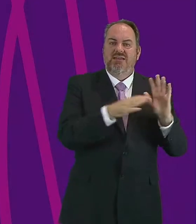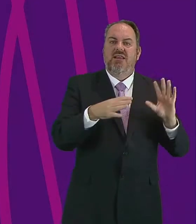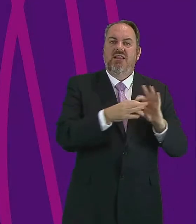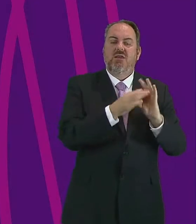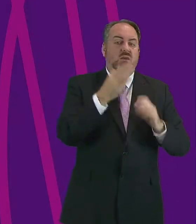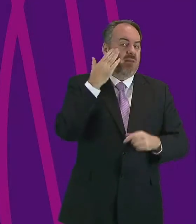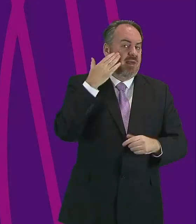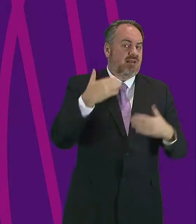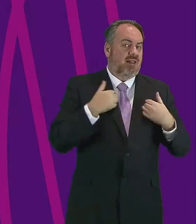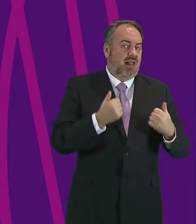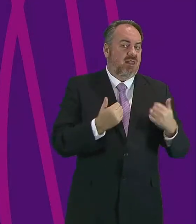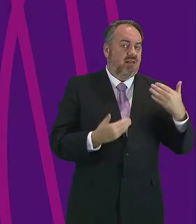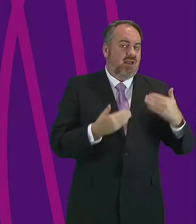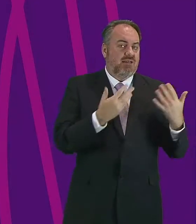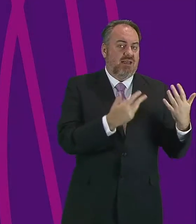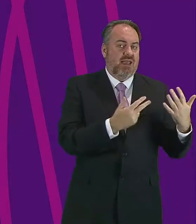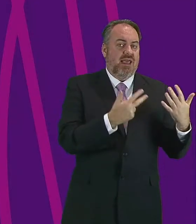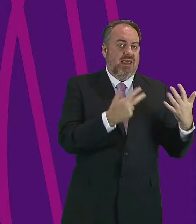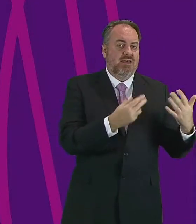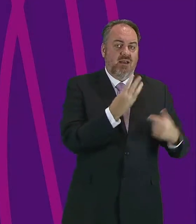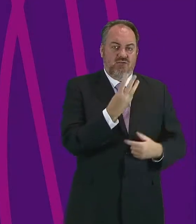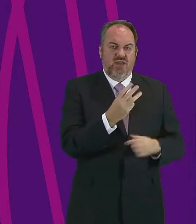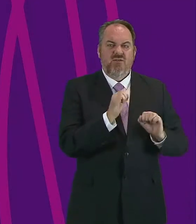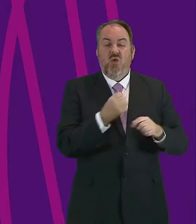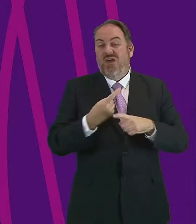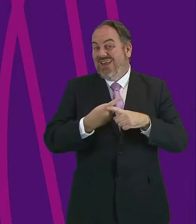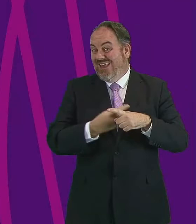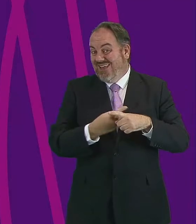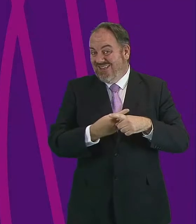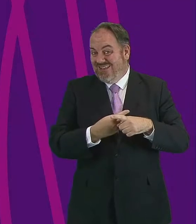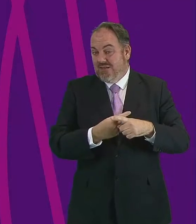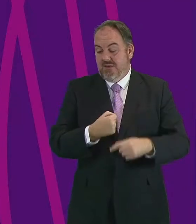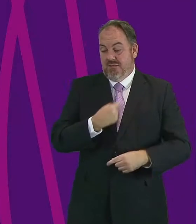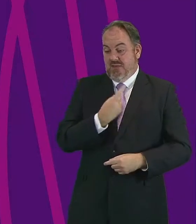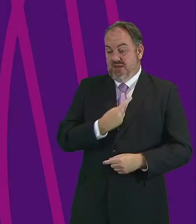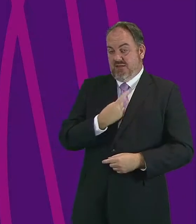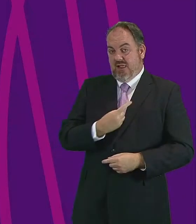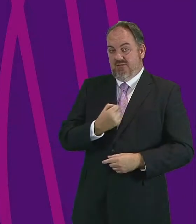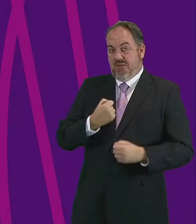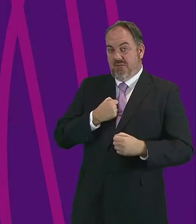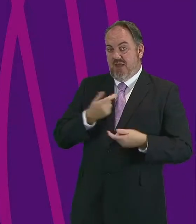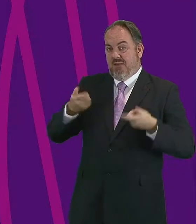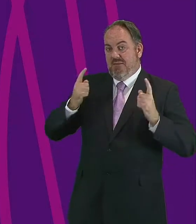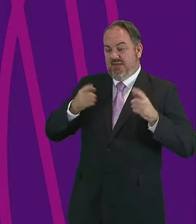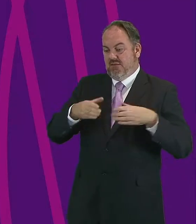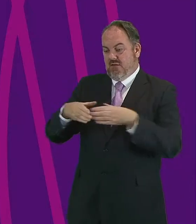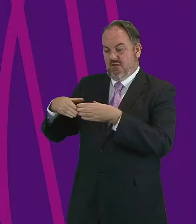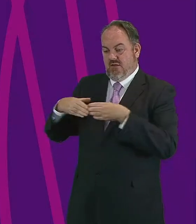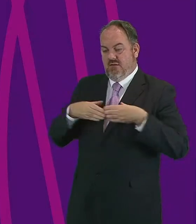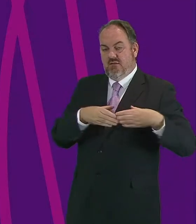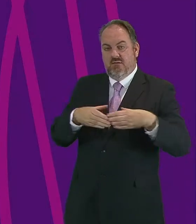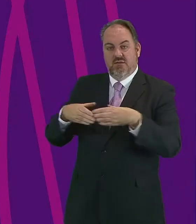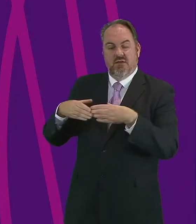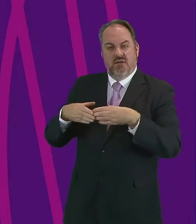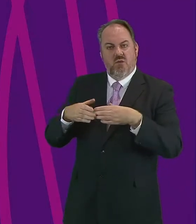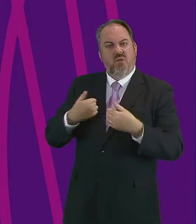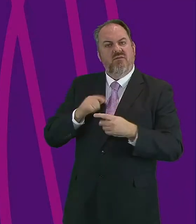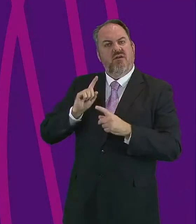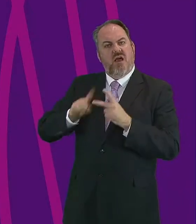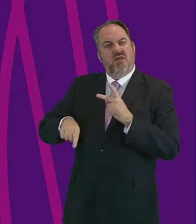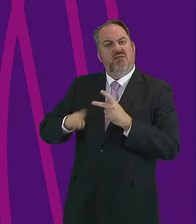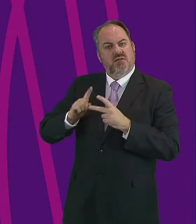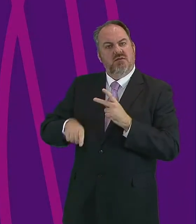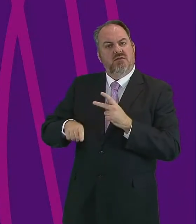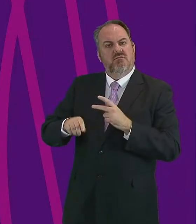Act 1983 as they apply in England. I and my ministerial colleagues have answered questions on the Scottish Government's approach to our